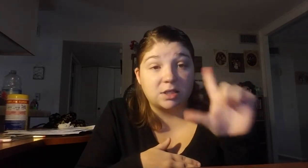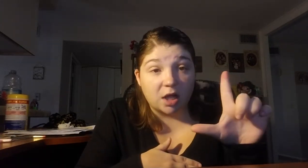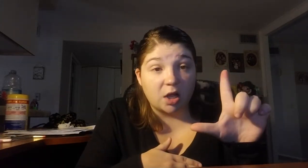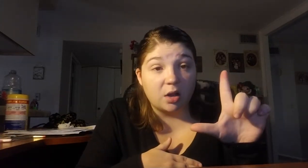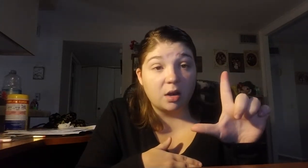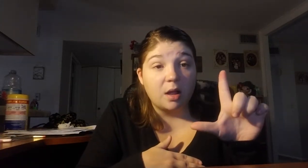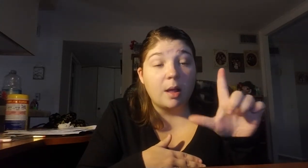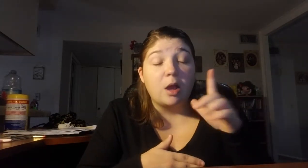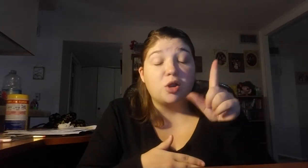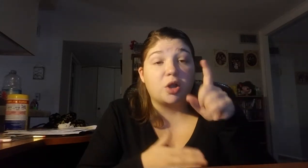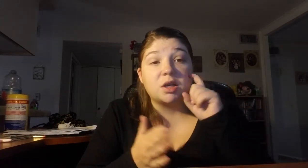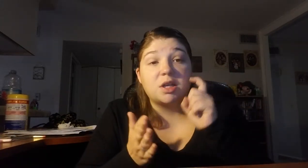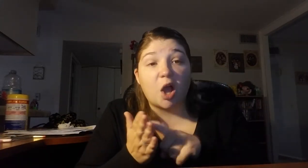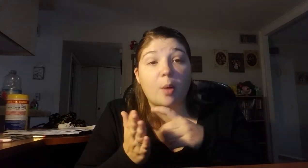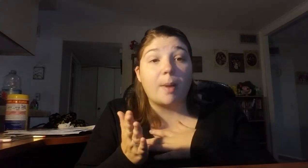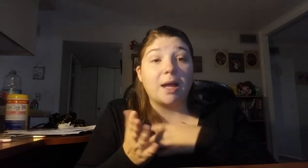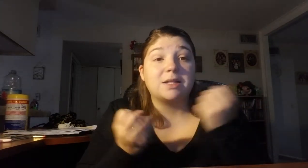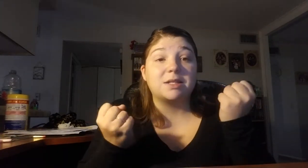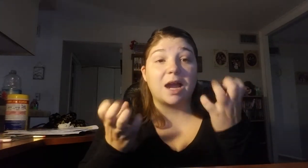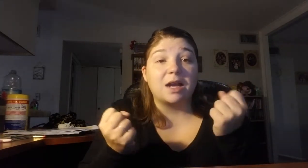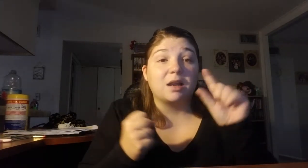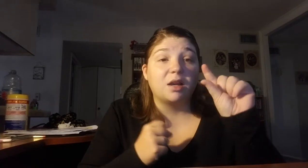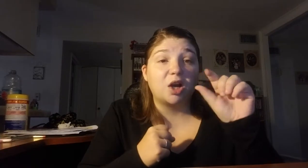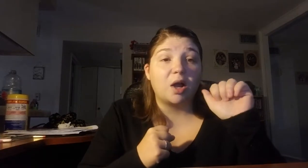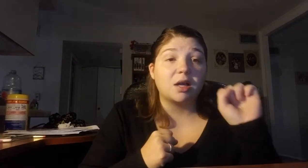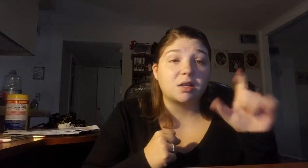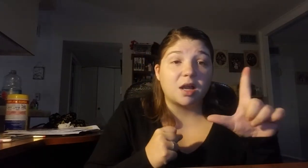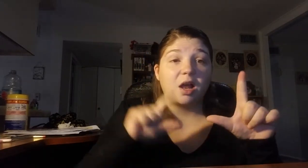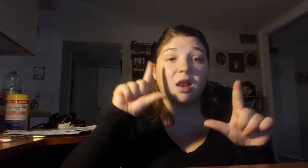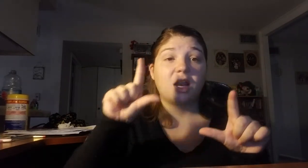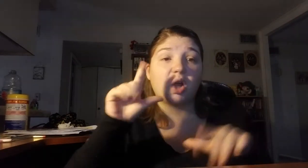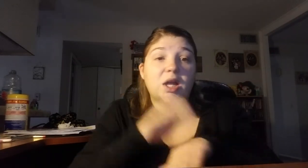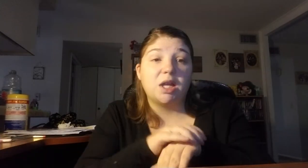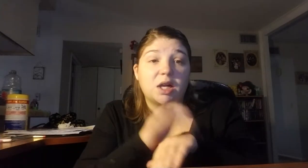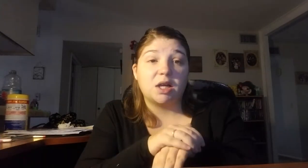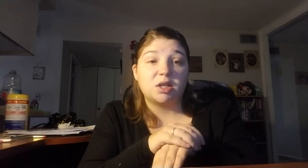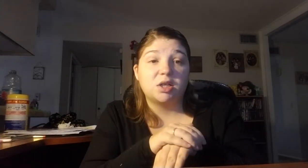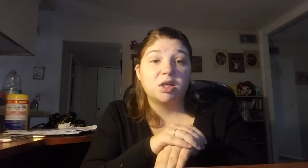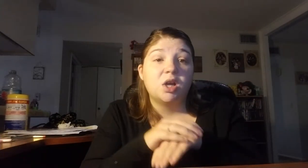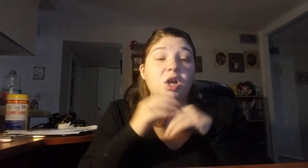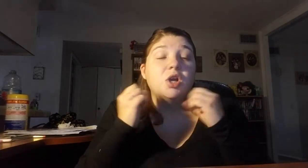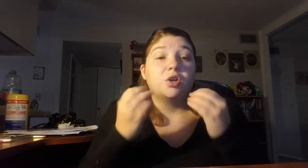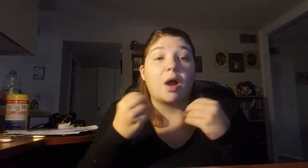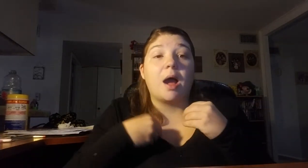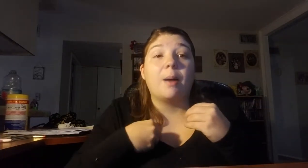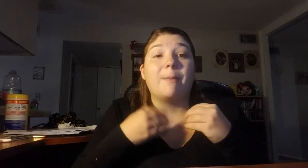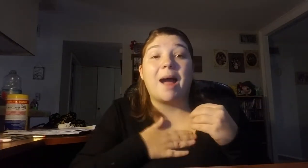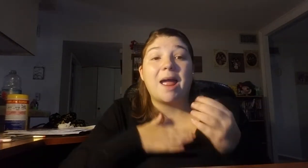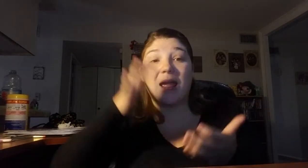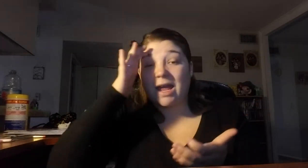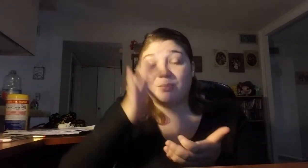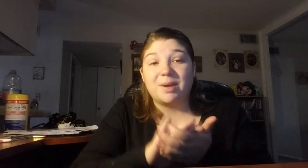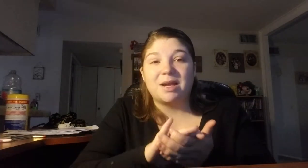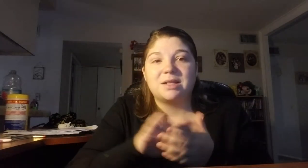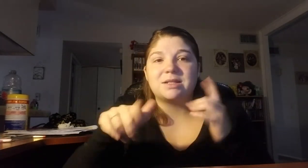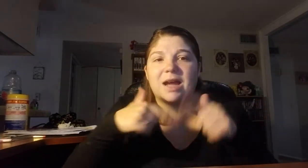ASL. You can tell my sign is little ASL and little English. So my husband's sign